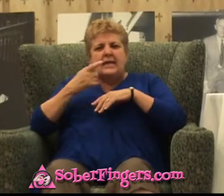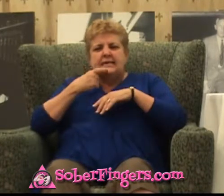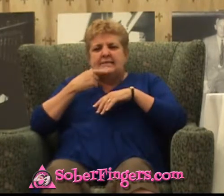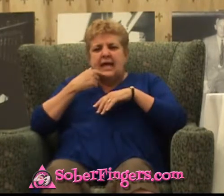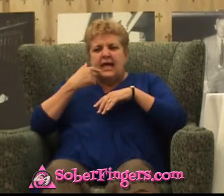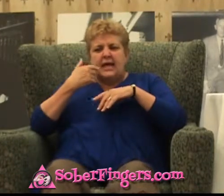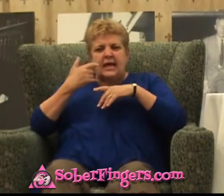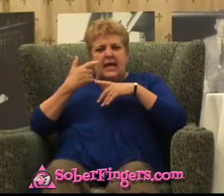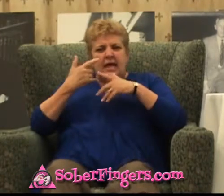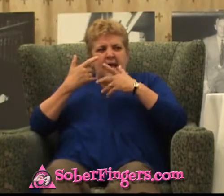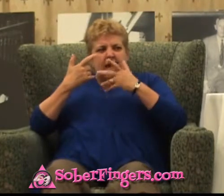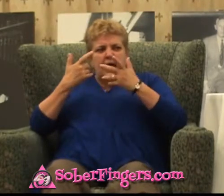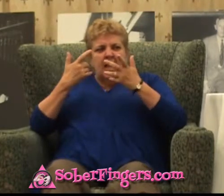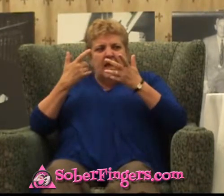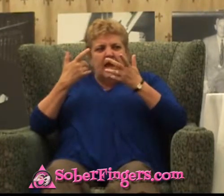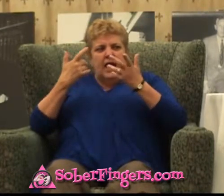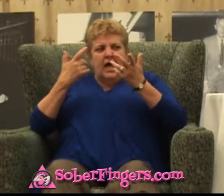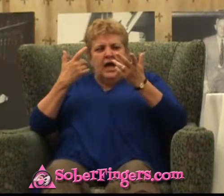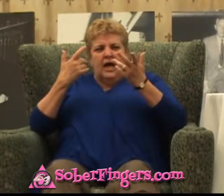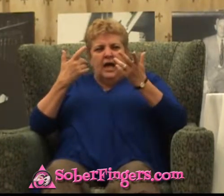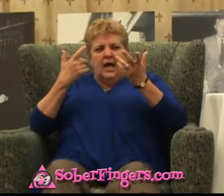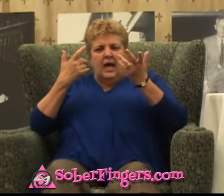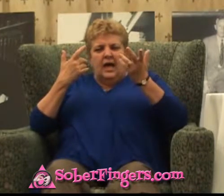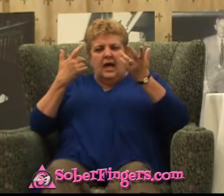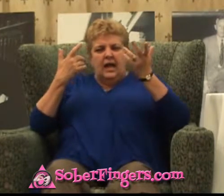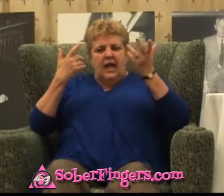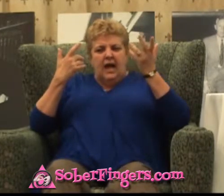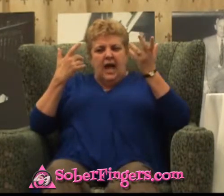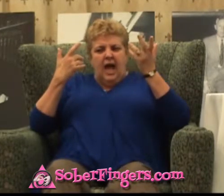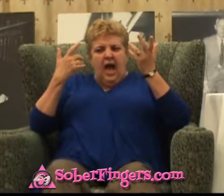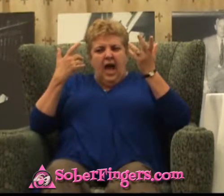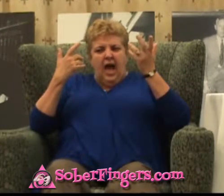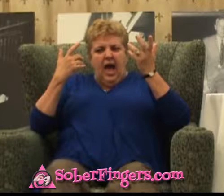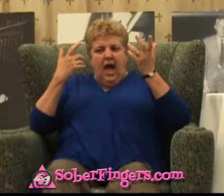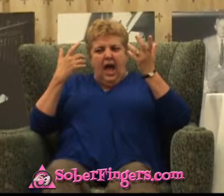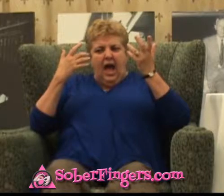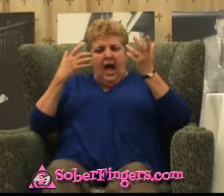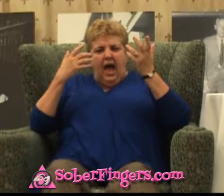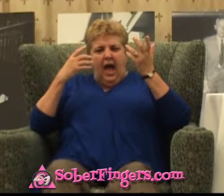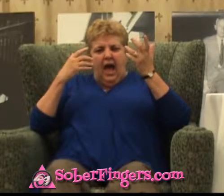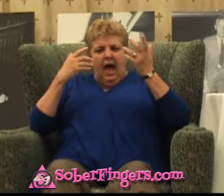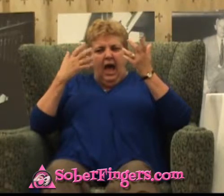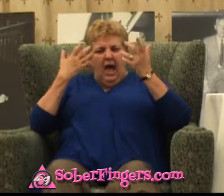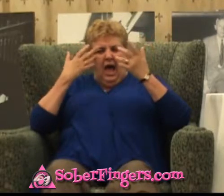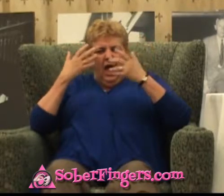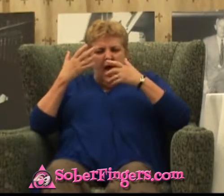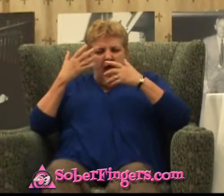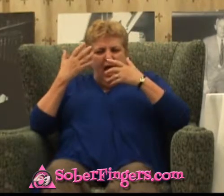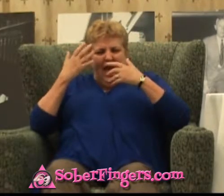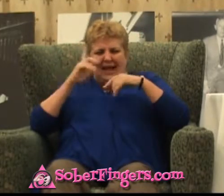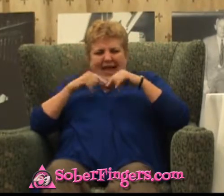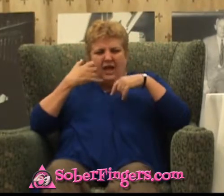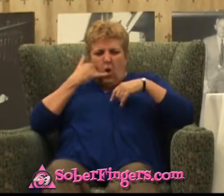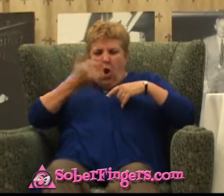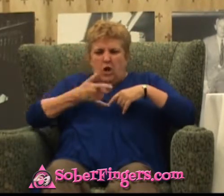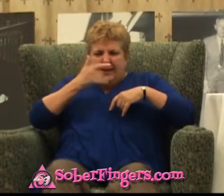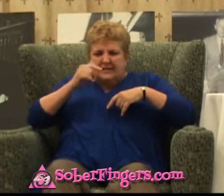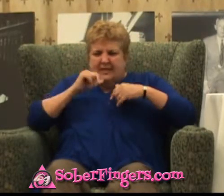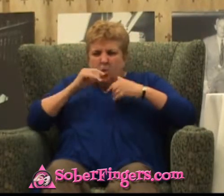call her. I don't have a signal. And of course, right about that time, God gave him 3 bars. And so he picked up the phone and he called me